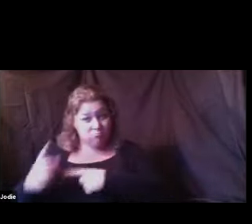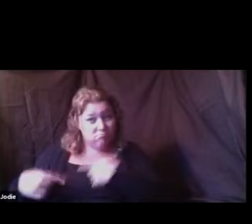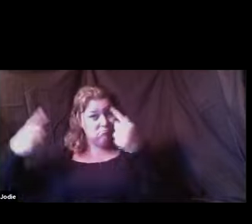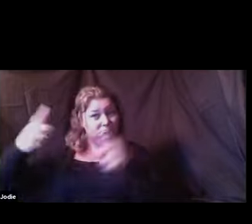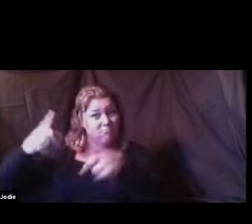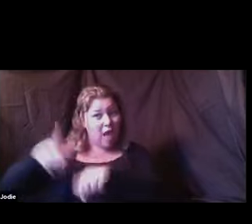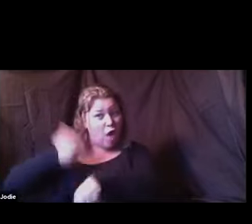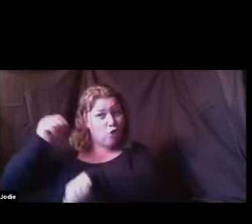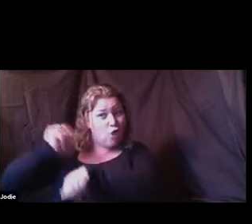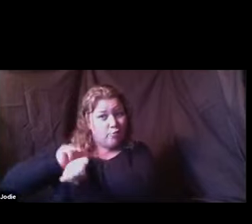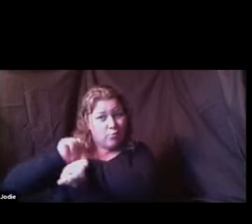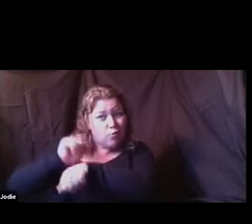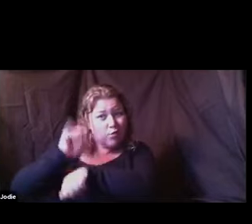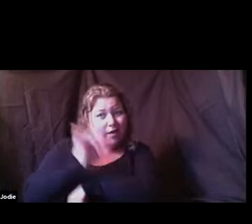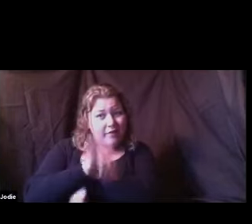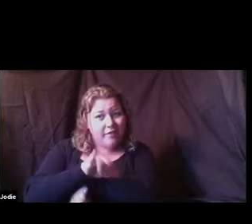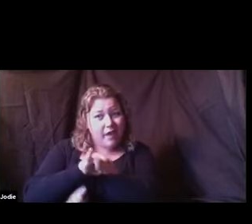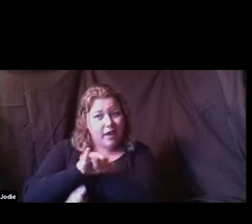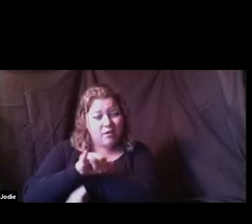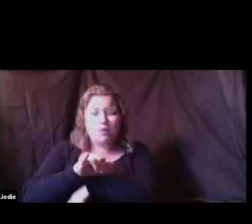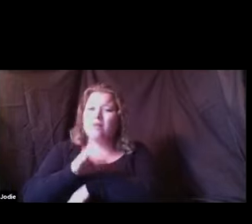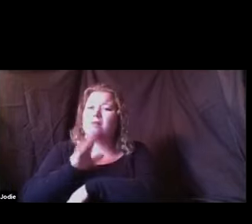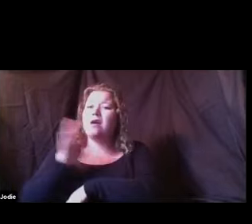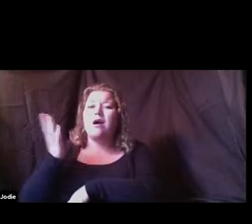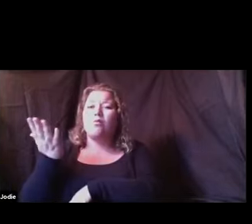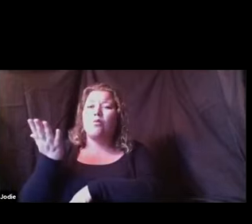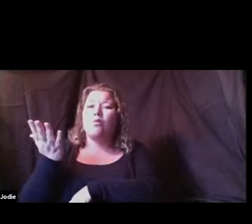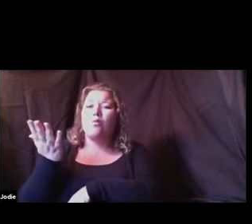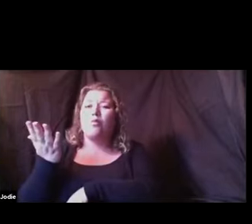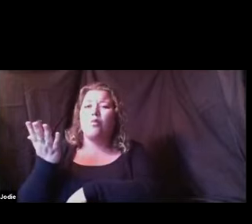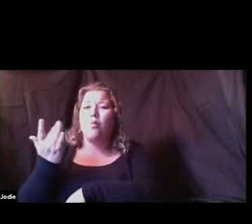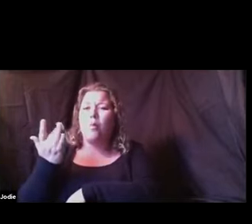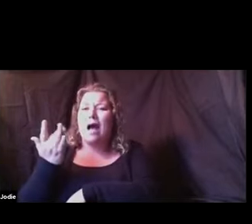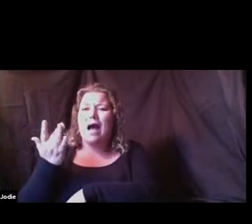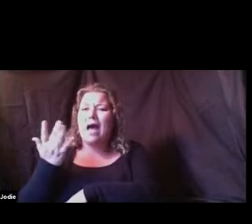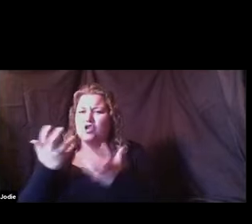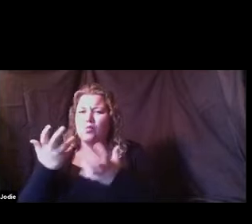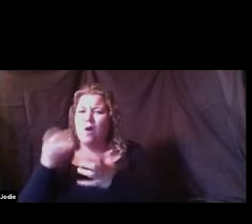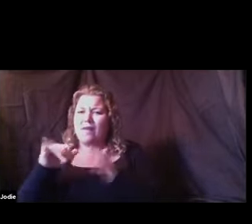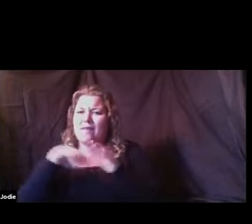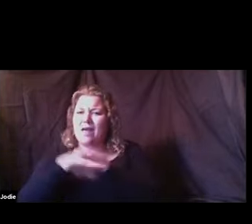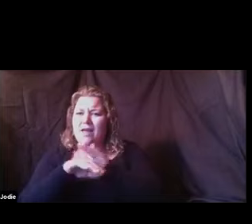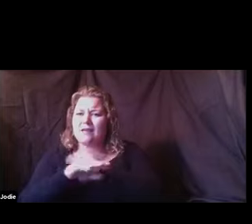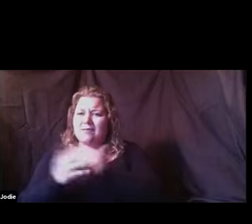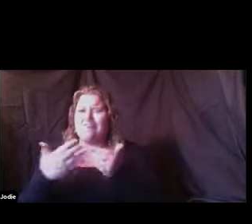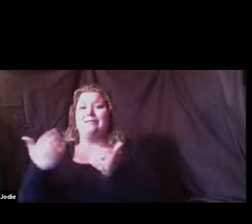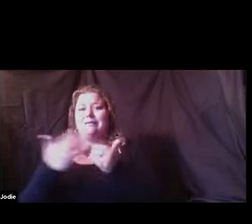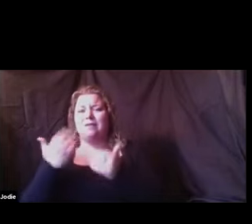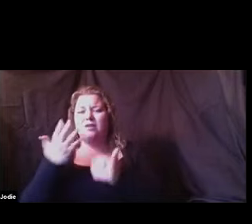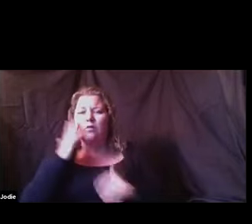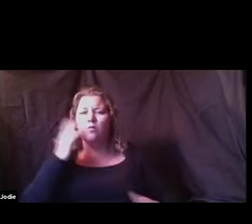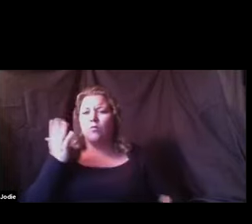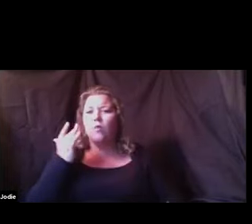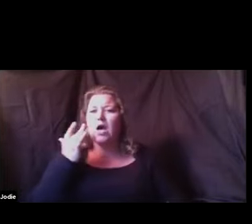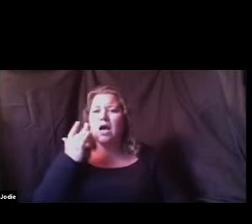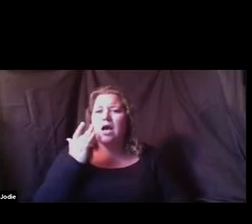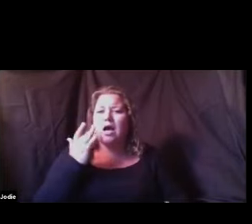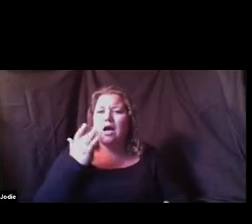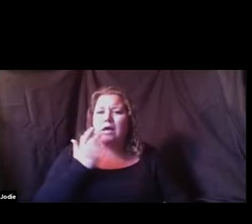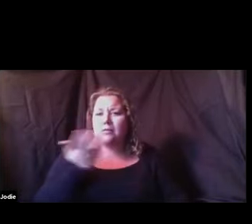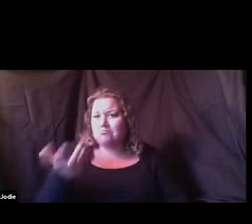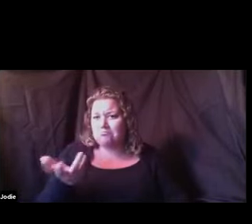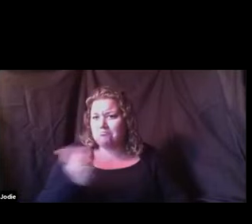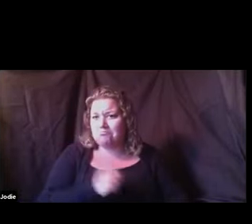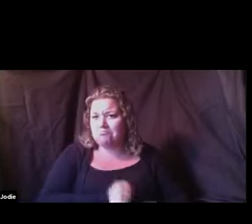you want to be able to have people kind of easily access this information, or be able to have people be able to see this for